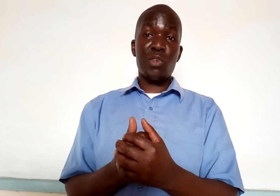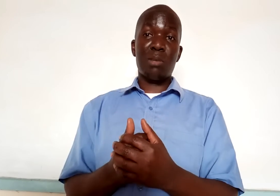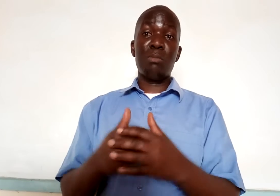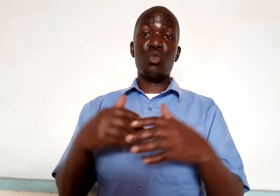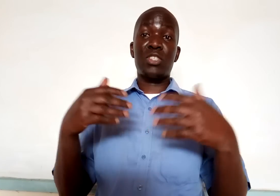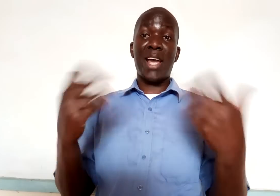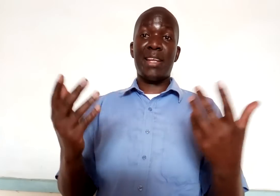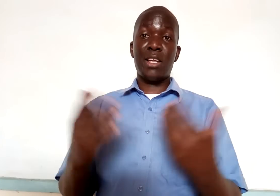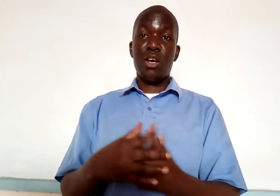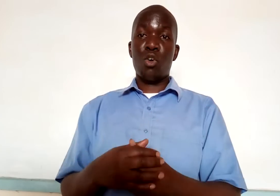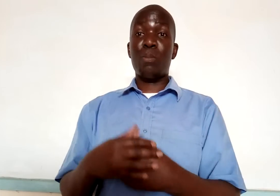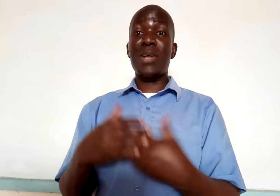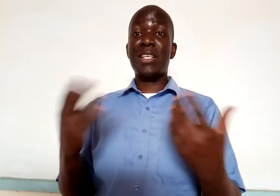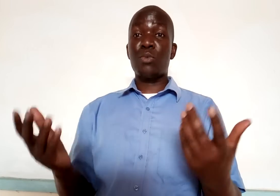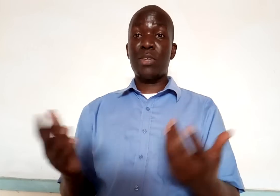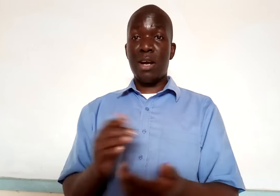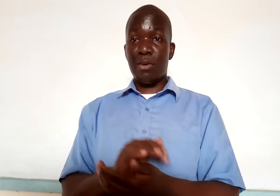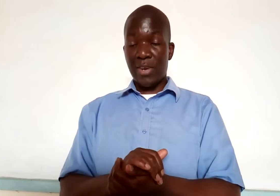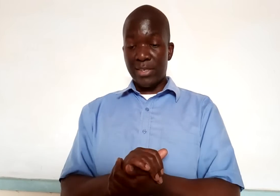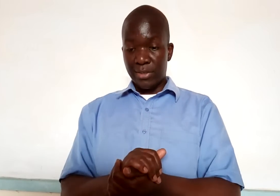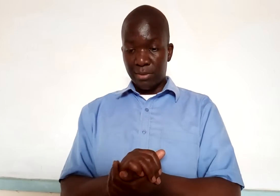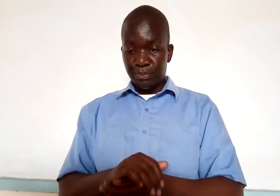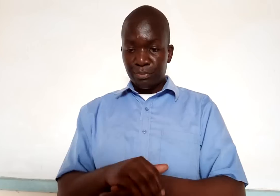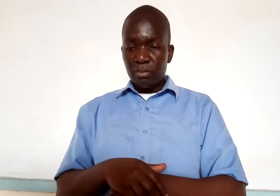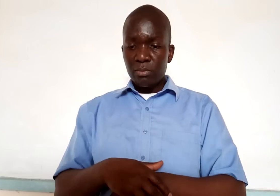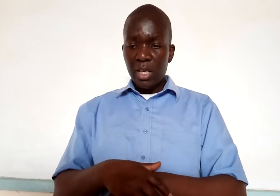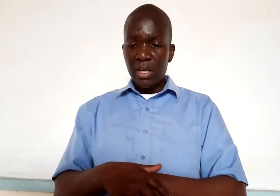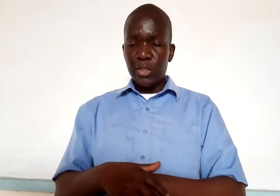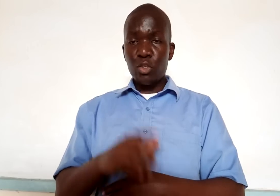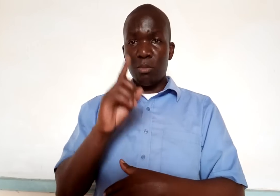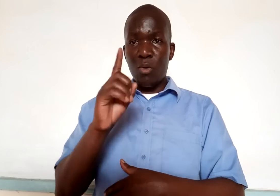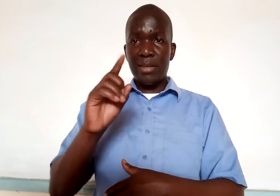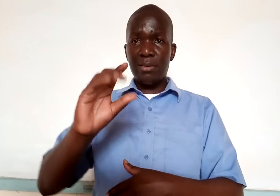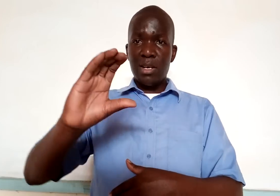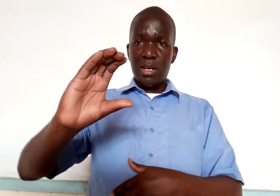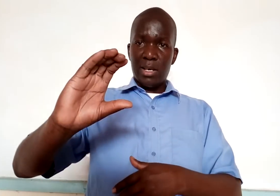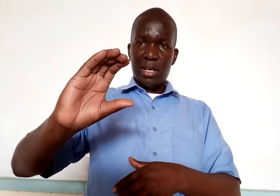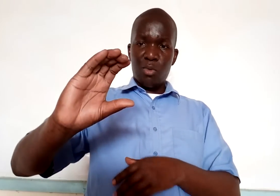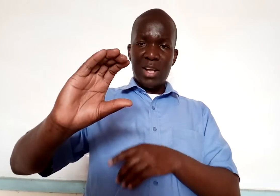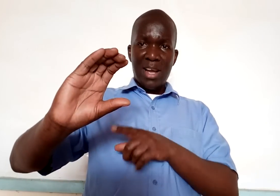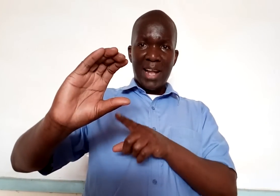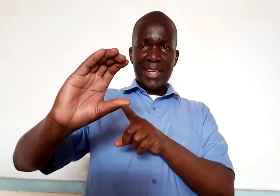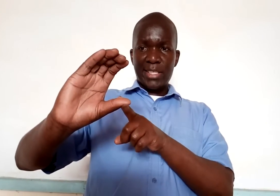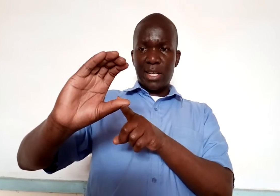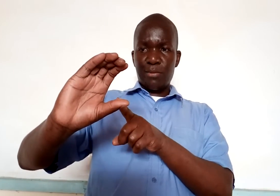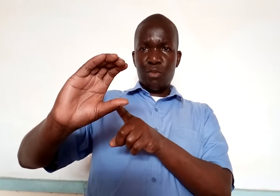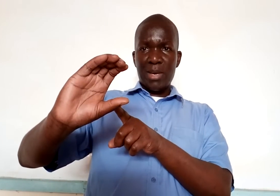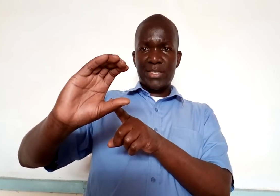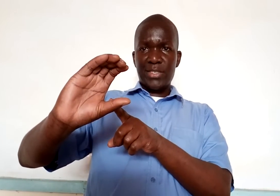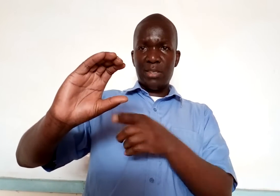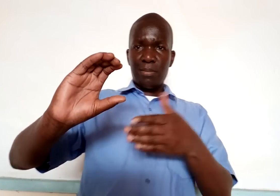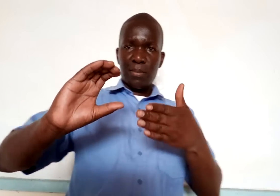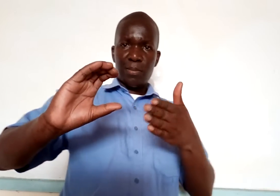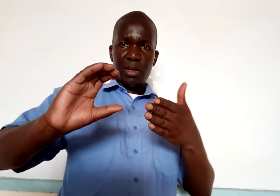be able to sign or practice with our friends. So number one, the word calendar itself, you make C,